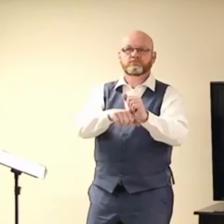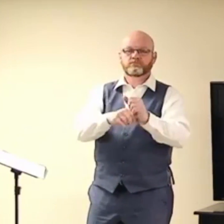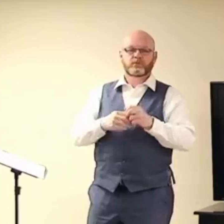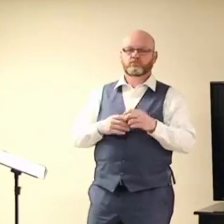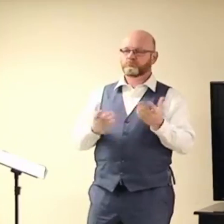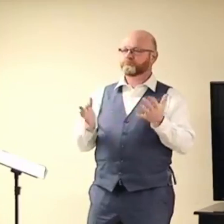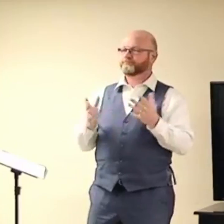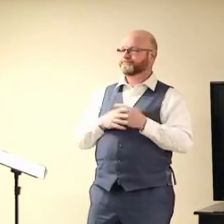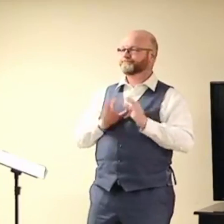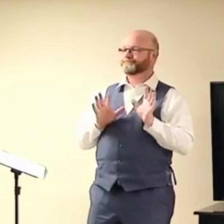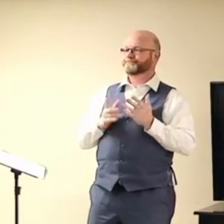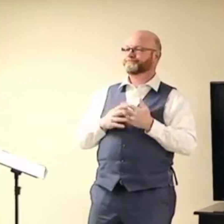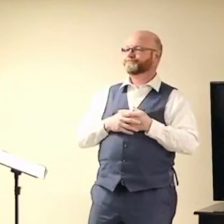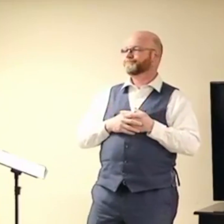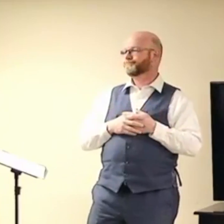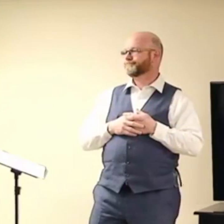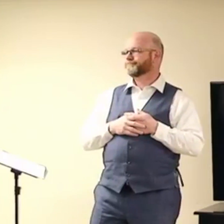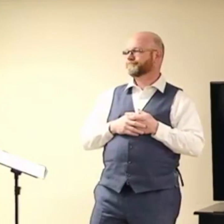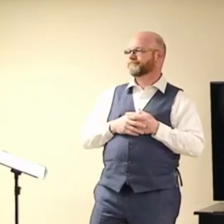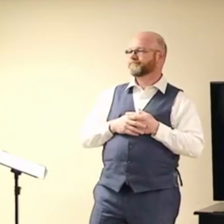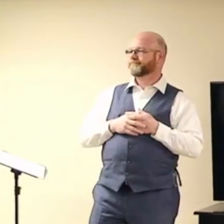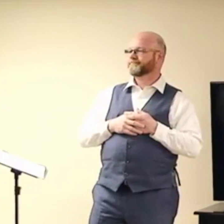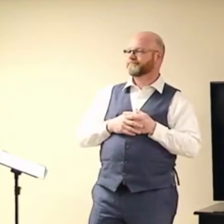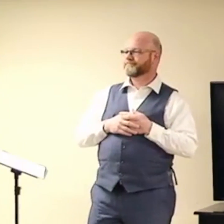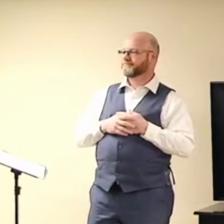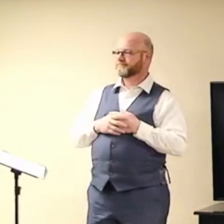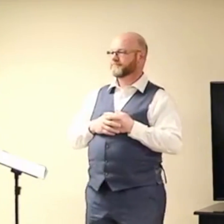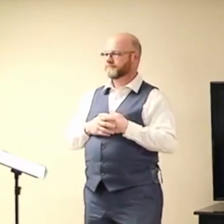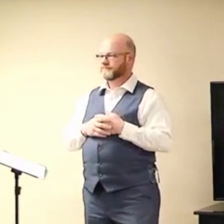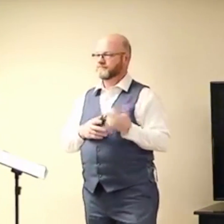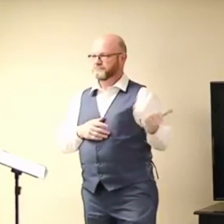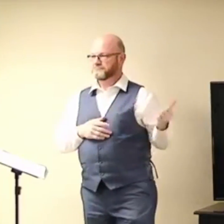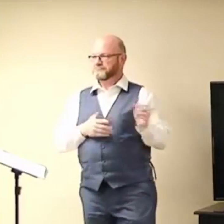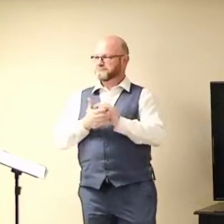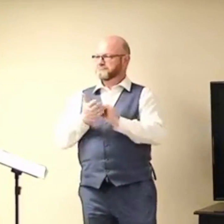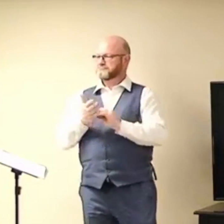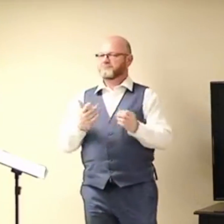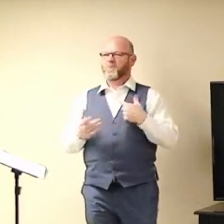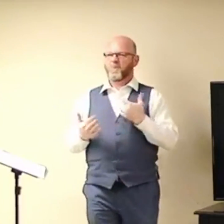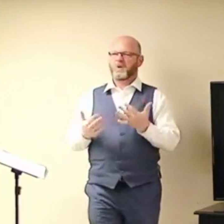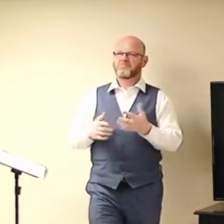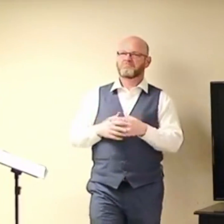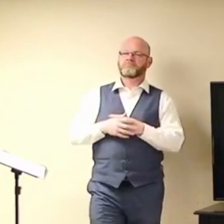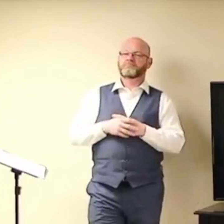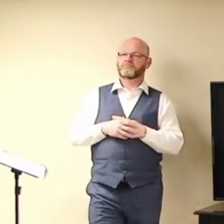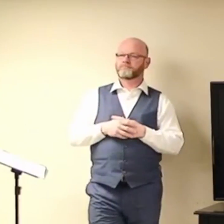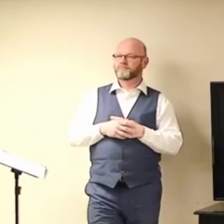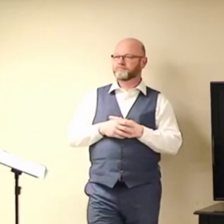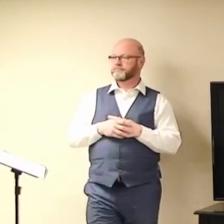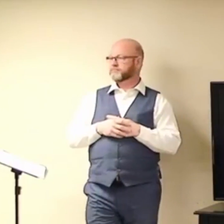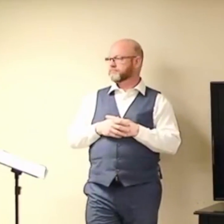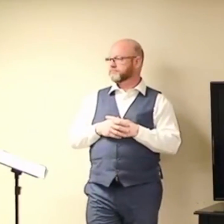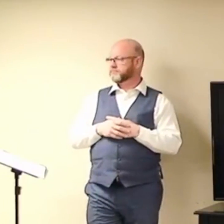The works. Oh, I'll wait. Everyone's writing. I'll wait till everyone's looking at me. I'll give you a moment.